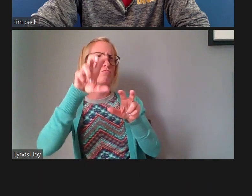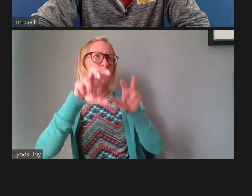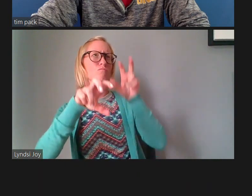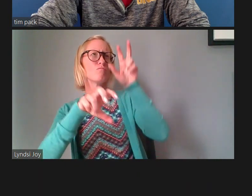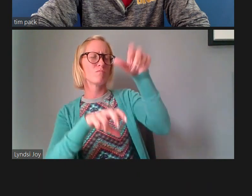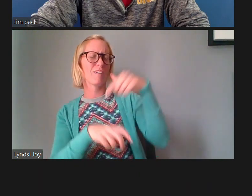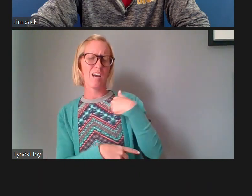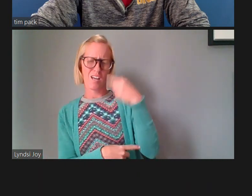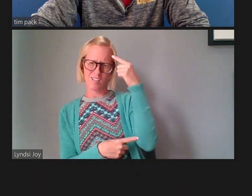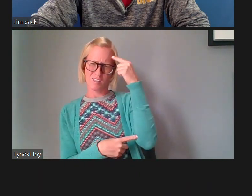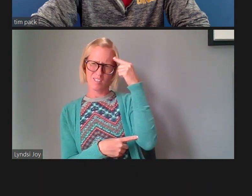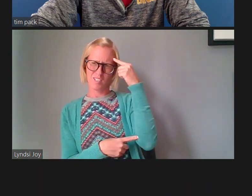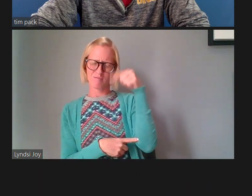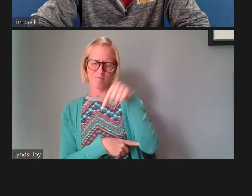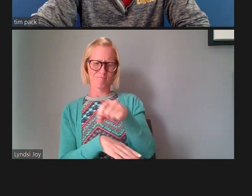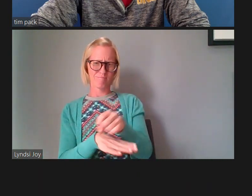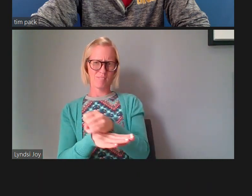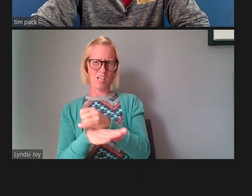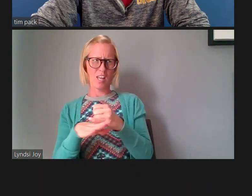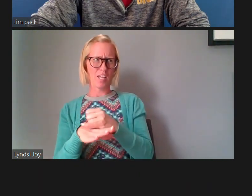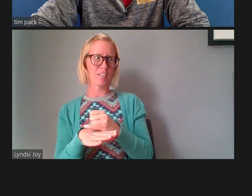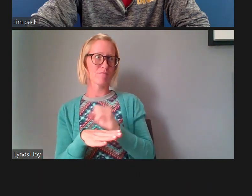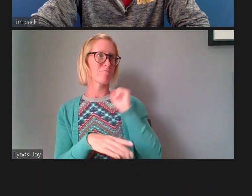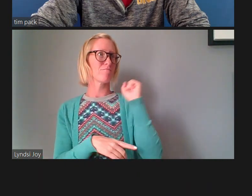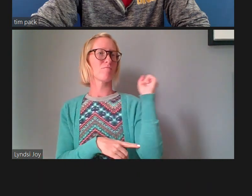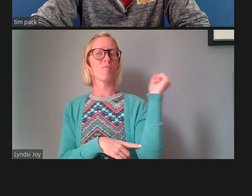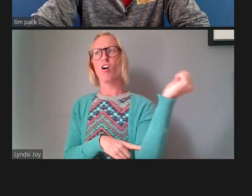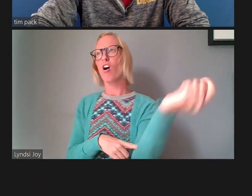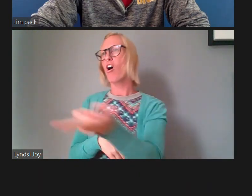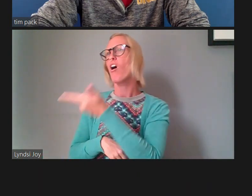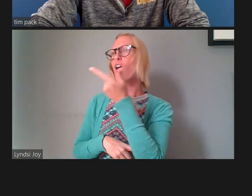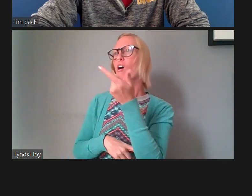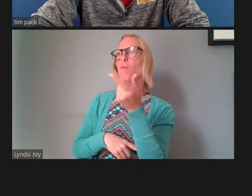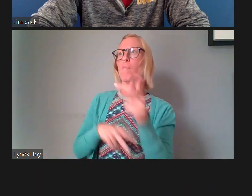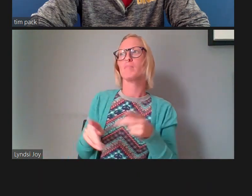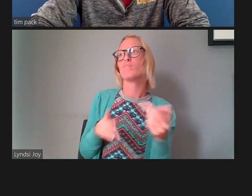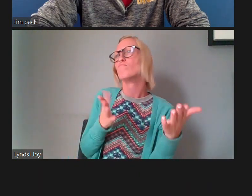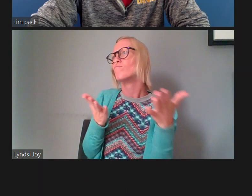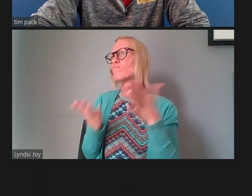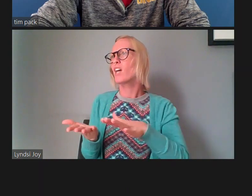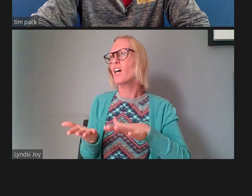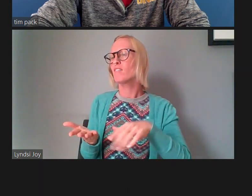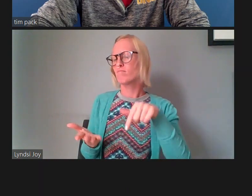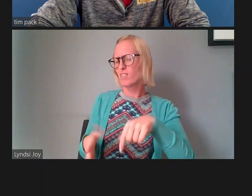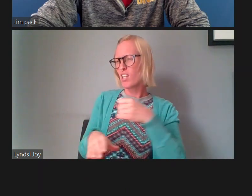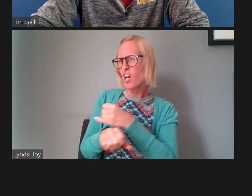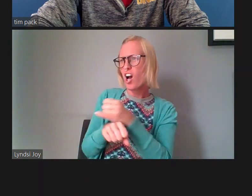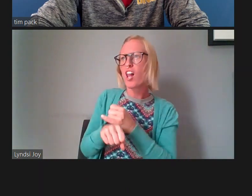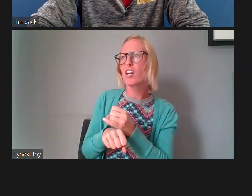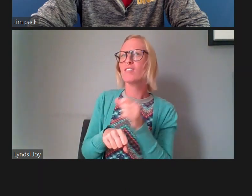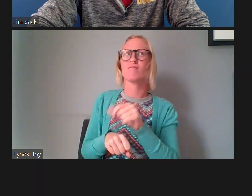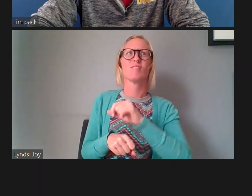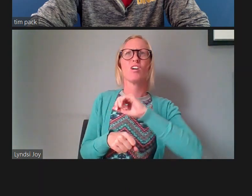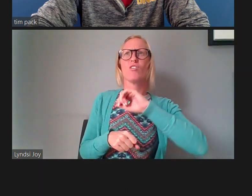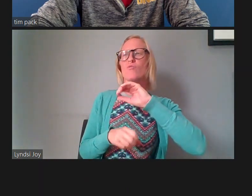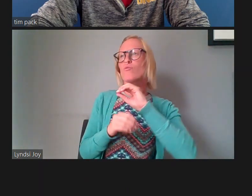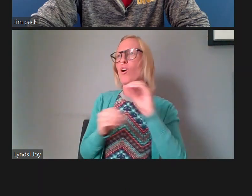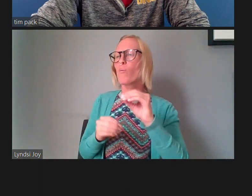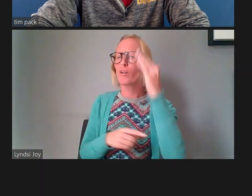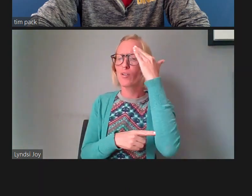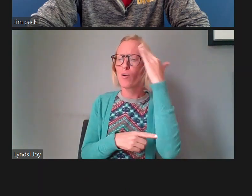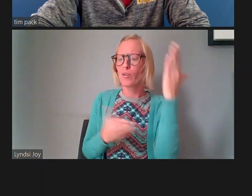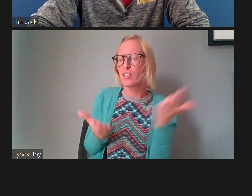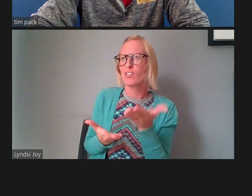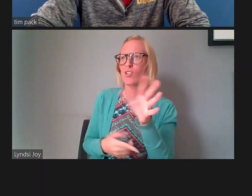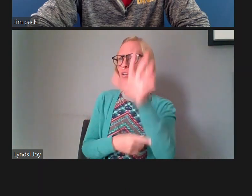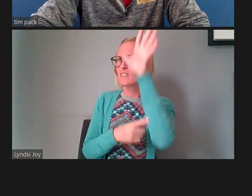is an island. They're all dead, said Piggy. And this is an island. Nobody don't know we're here. Your dads